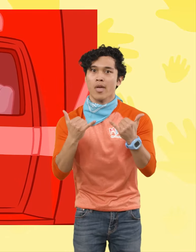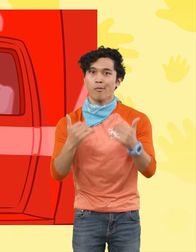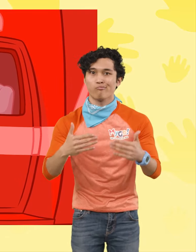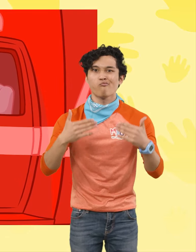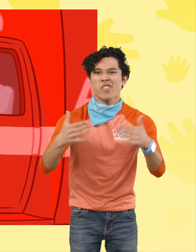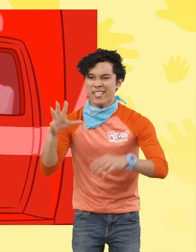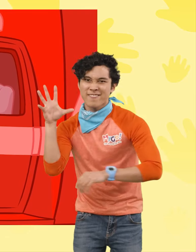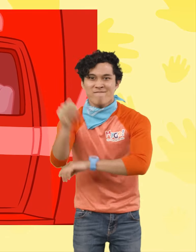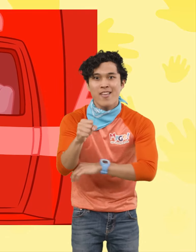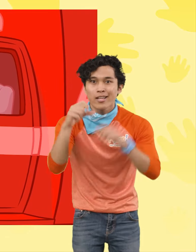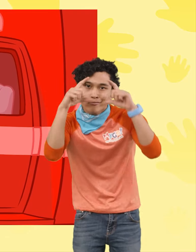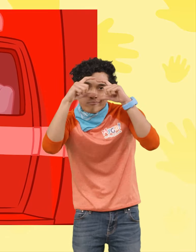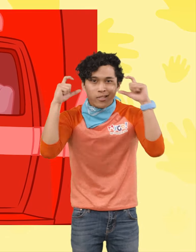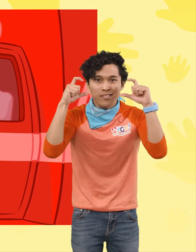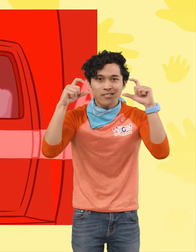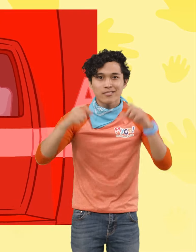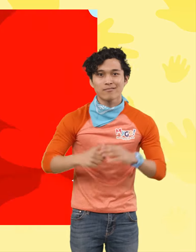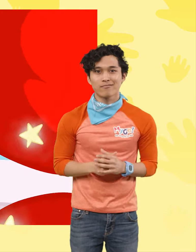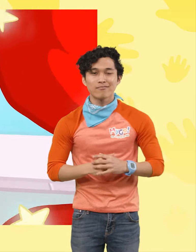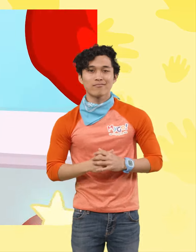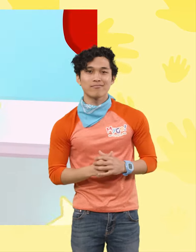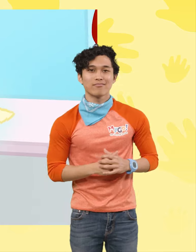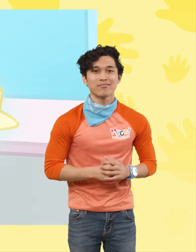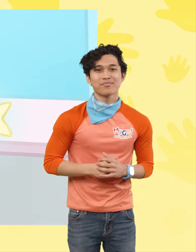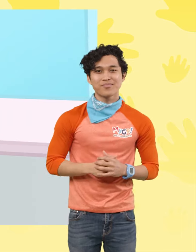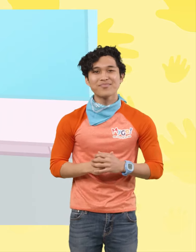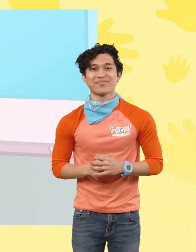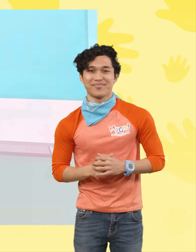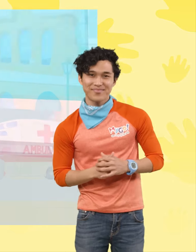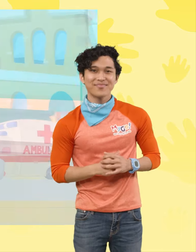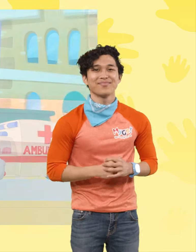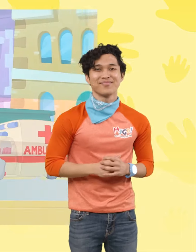Now, let's get those bandits.